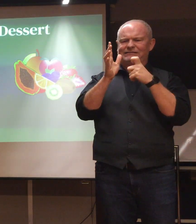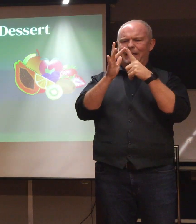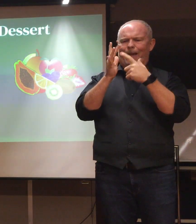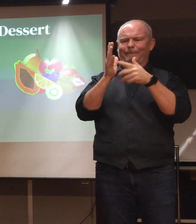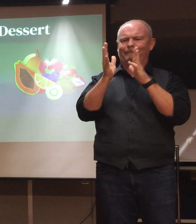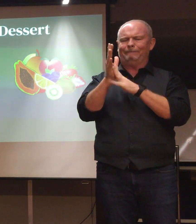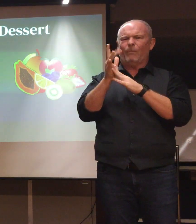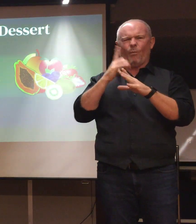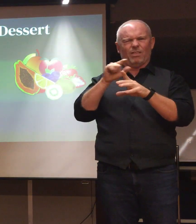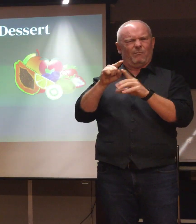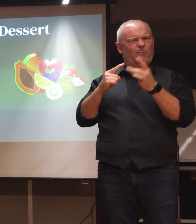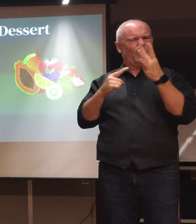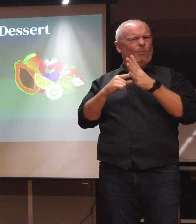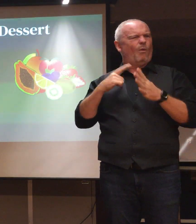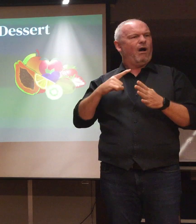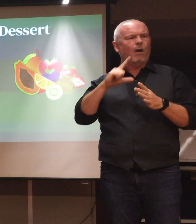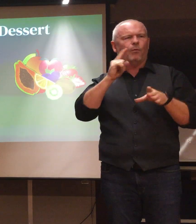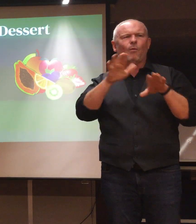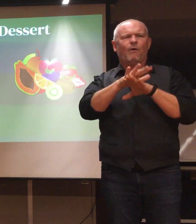important.